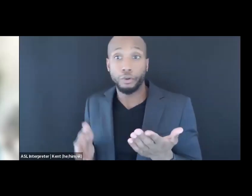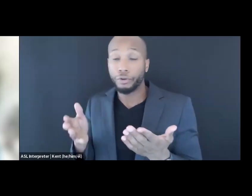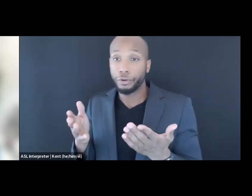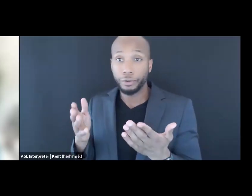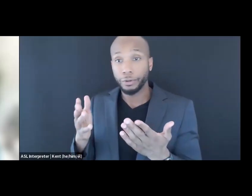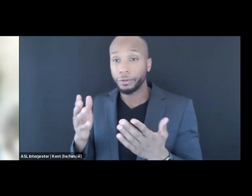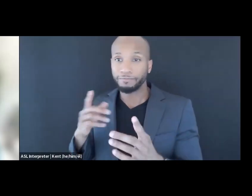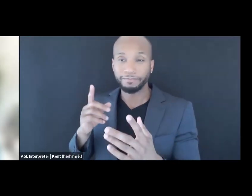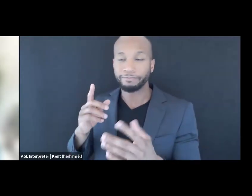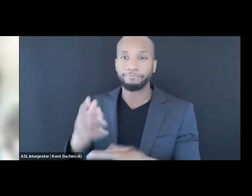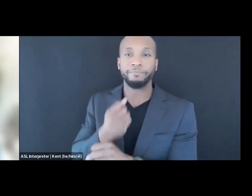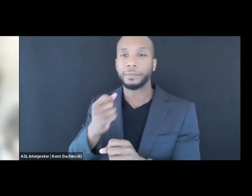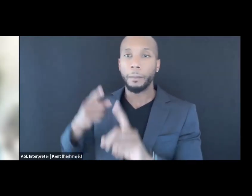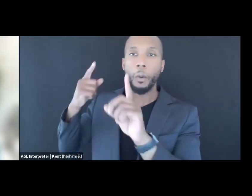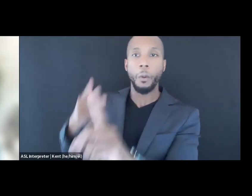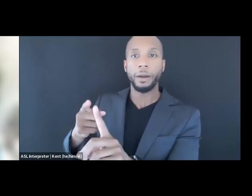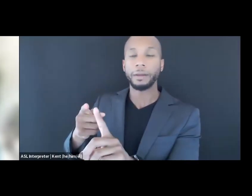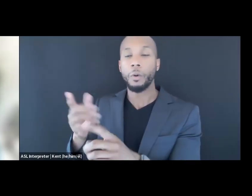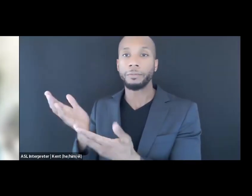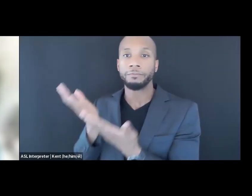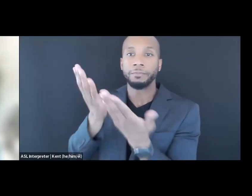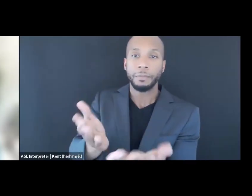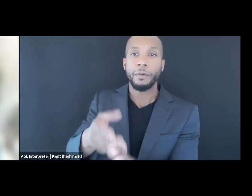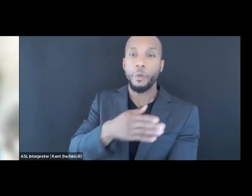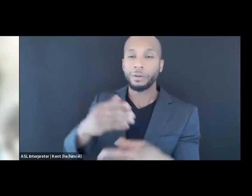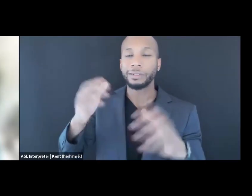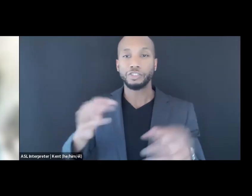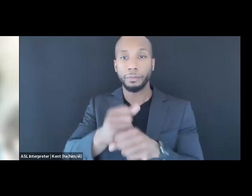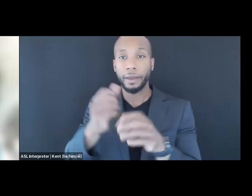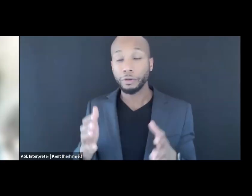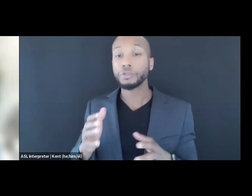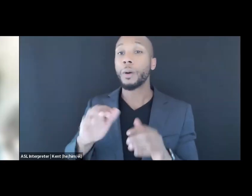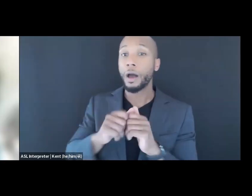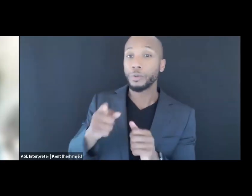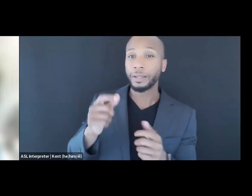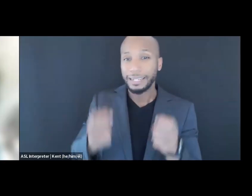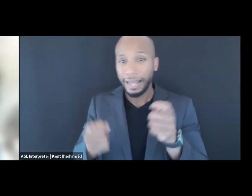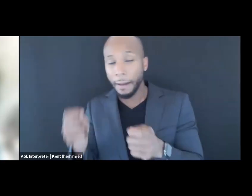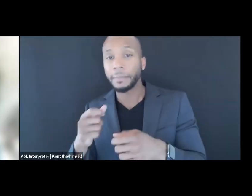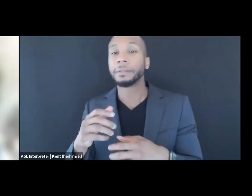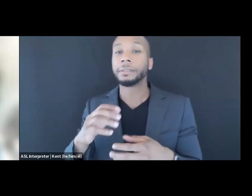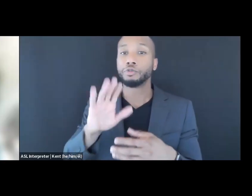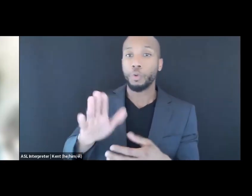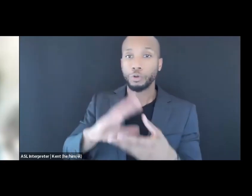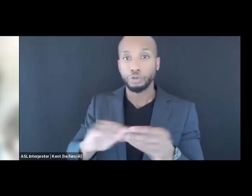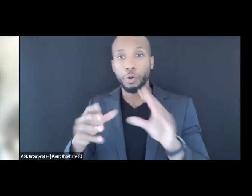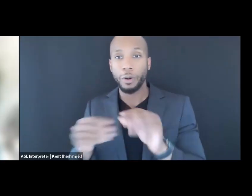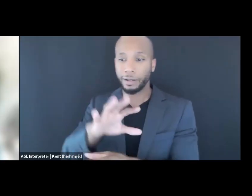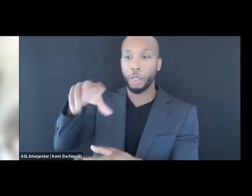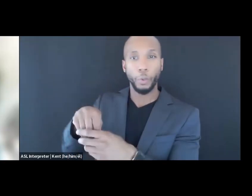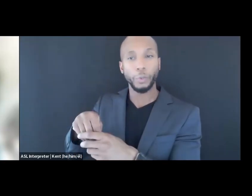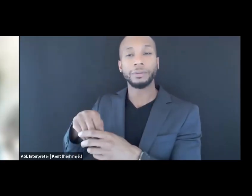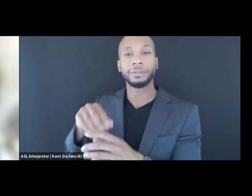scope of the issue before the decision maker. So to the extent that you can adapt it and tell your story in those talking